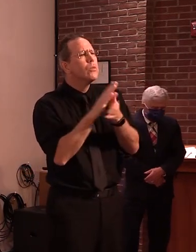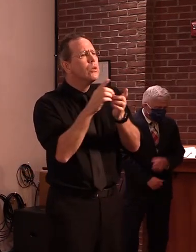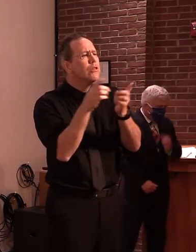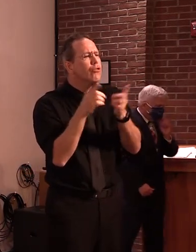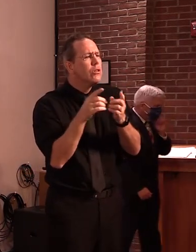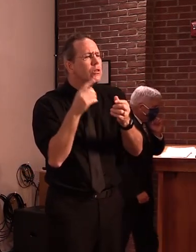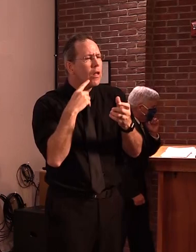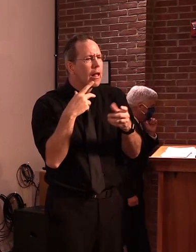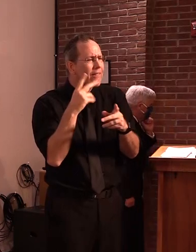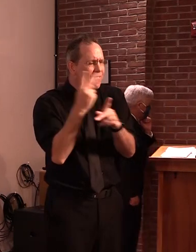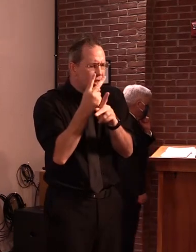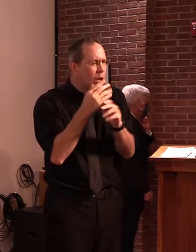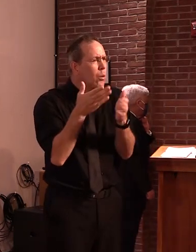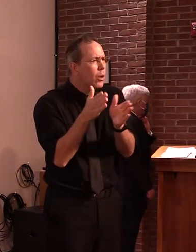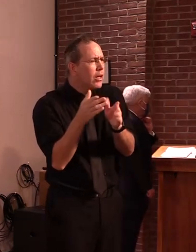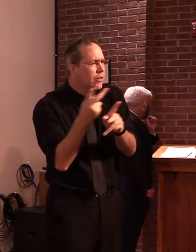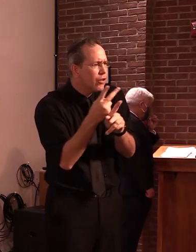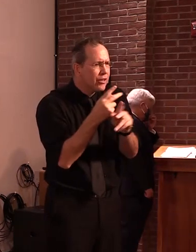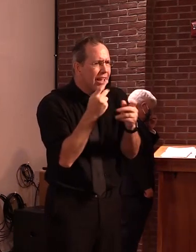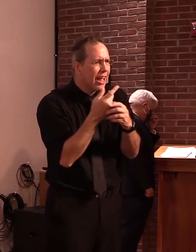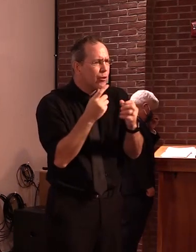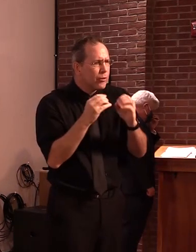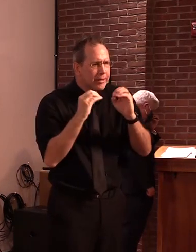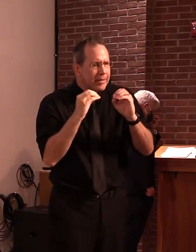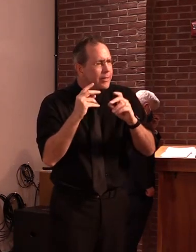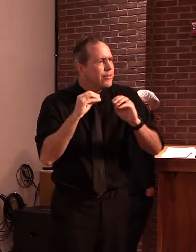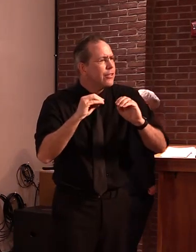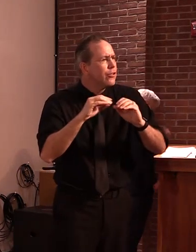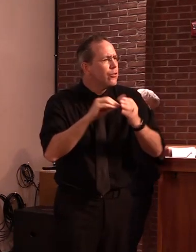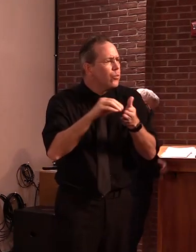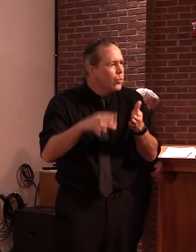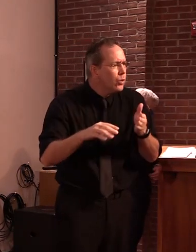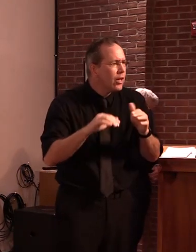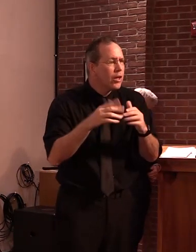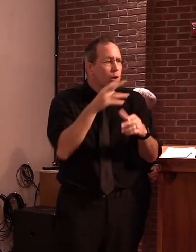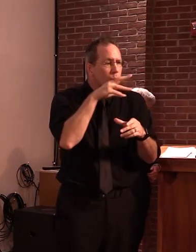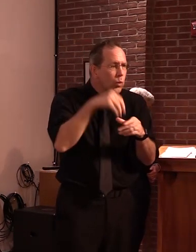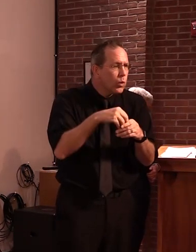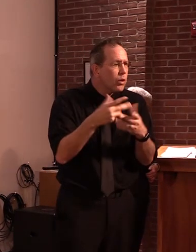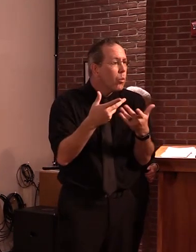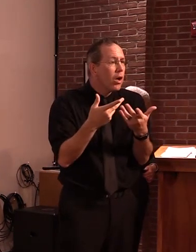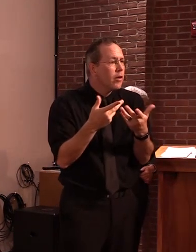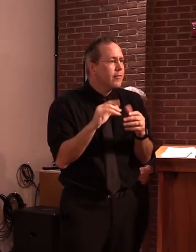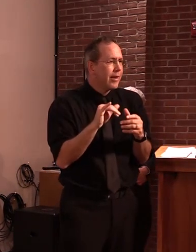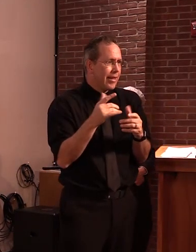needs of students, but also dealing with the very practical issues of staff availability.